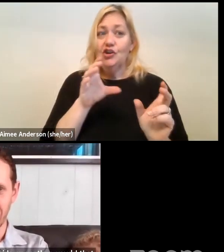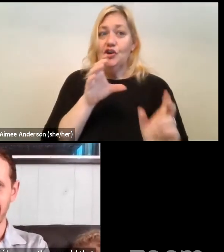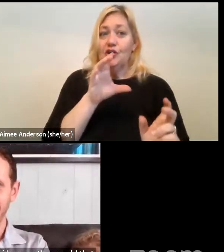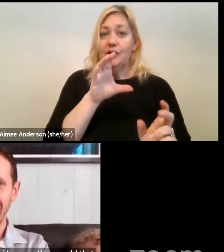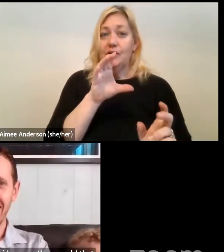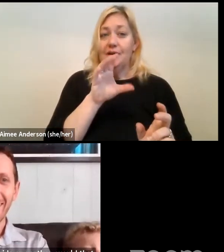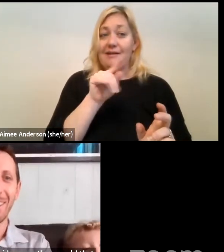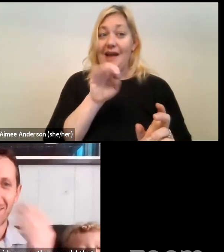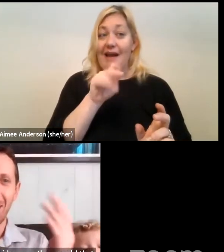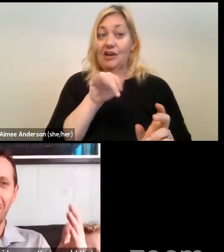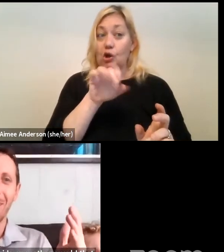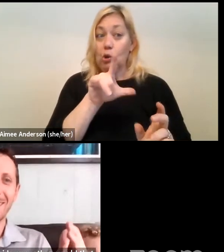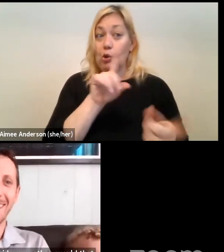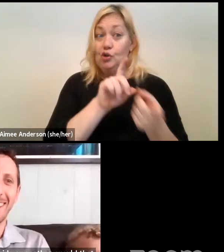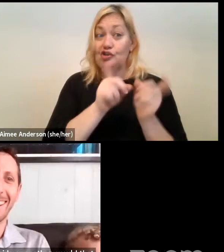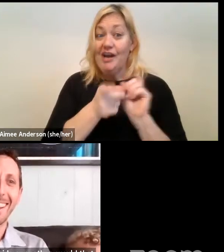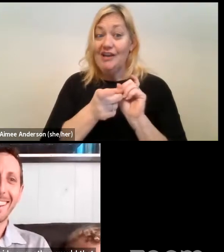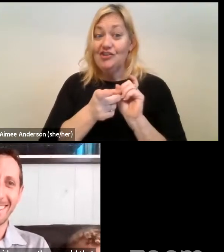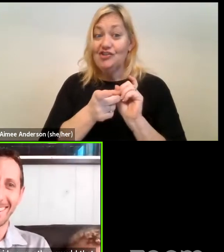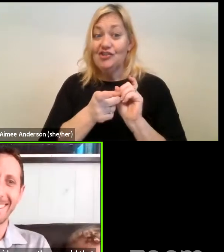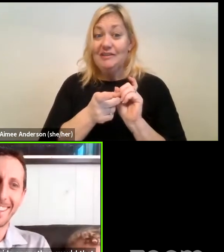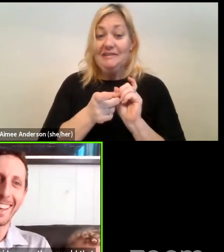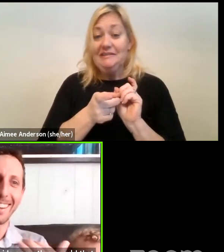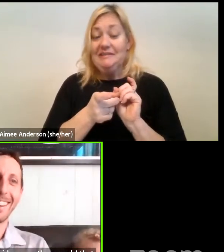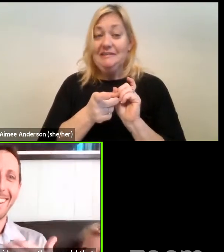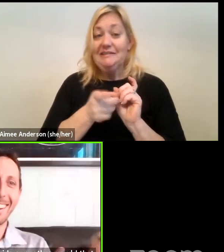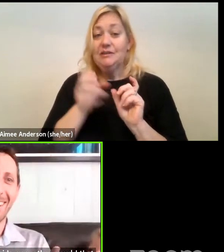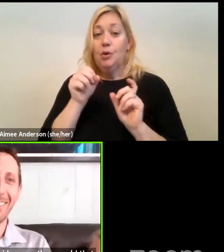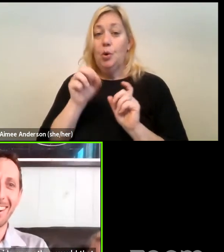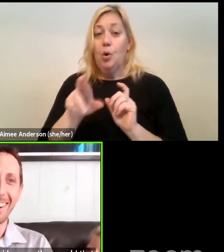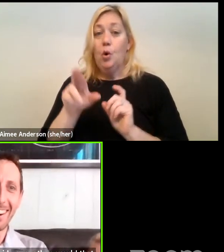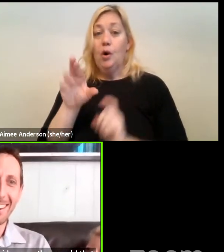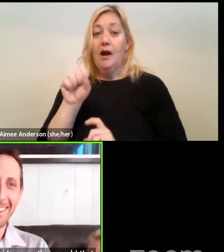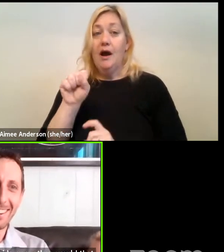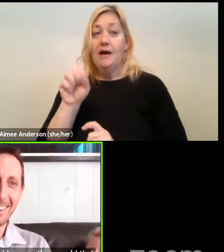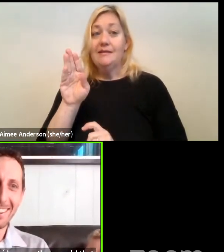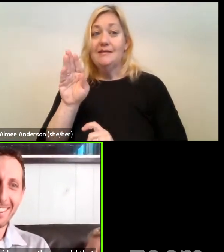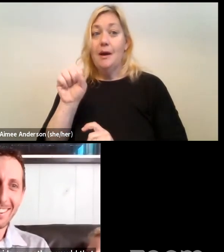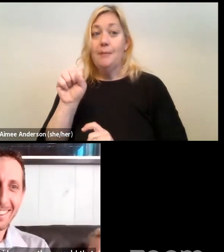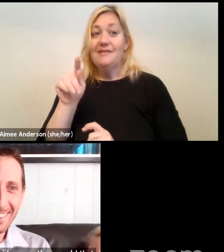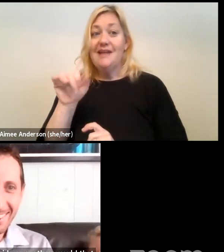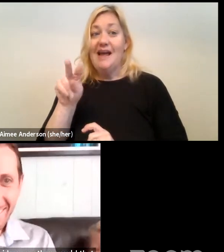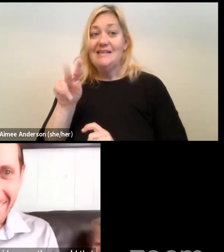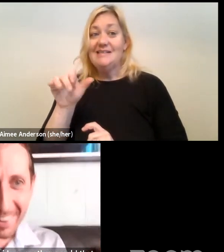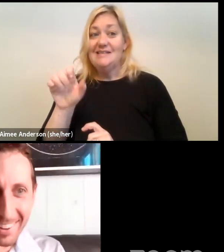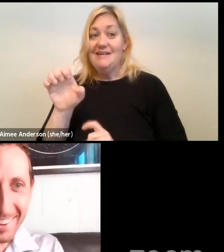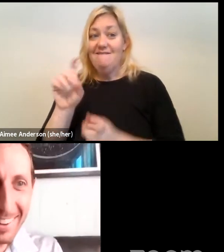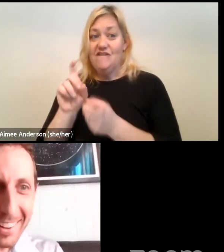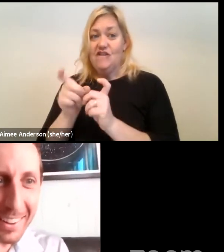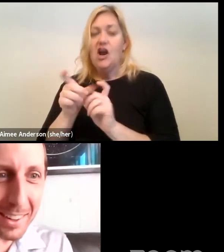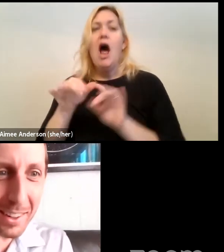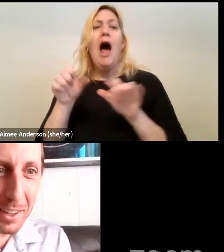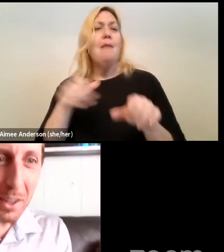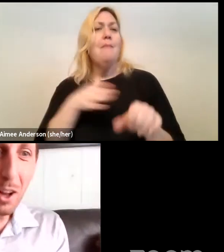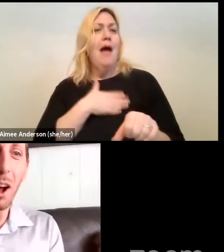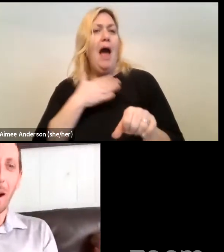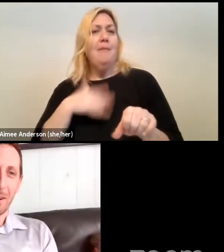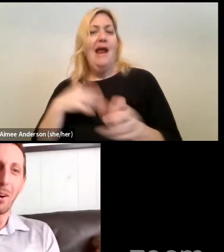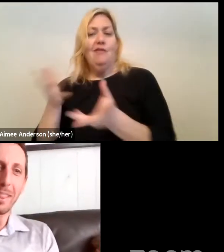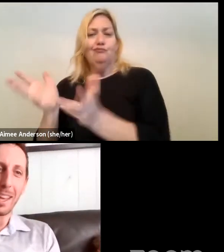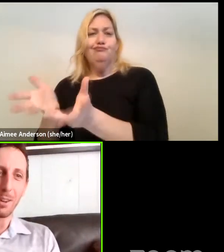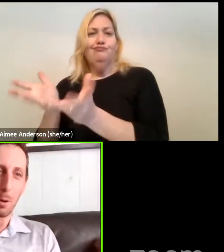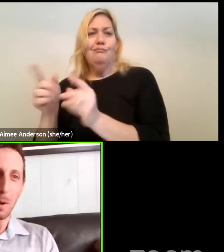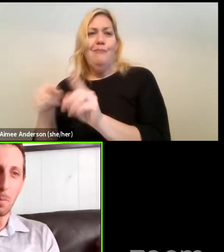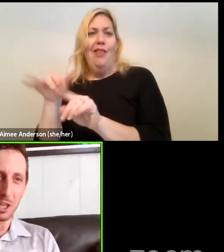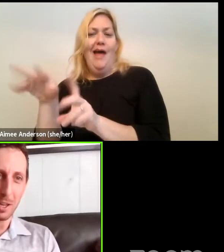in order? Mr. Atkins, do you understand my question? Like, that's the intent. You know, well, I'm more than happy to have a side discussion with you about that. All